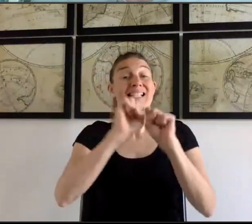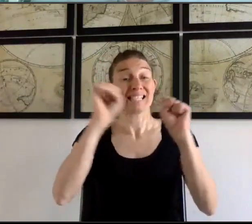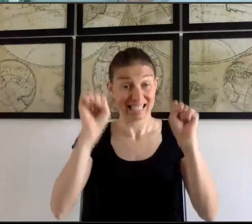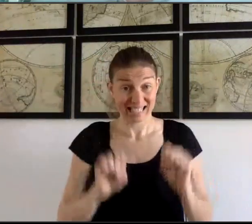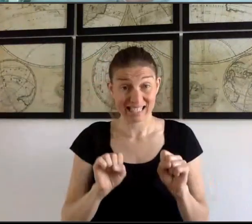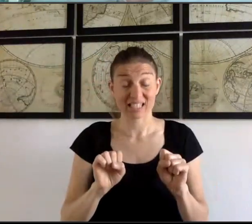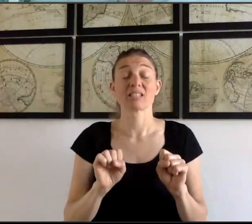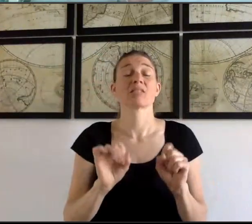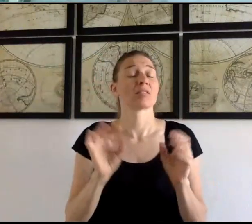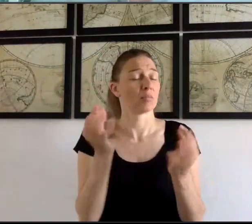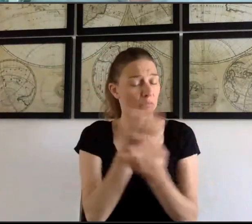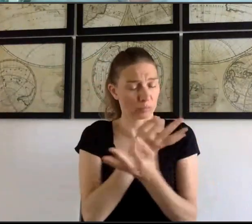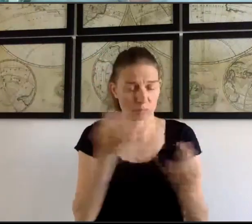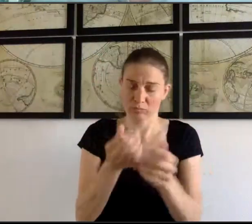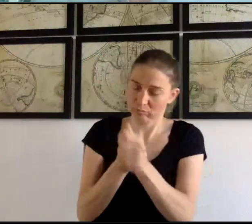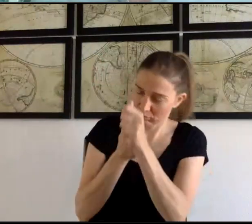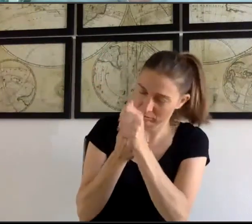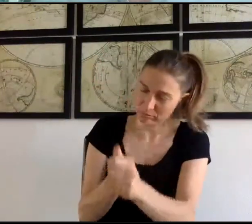the CRPD?